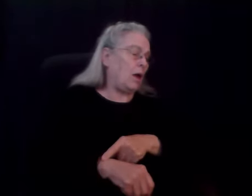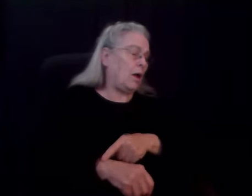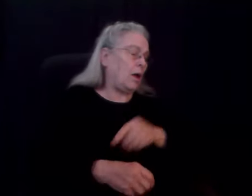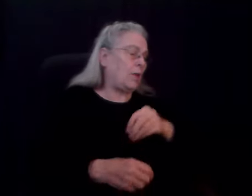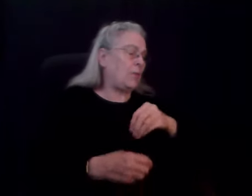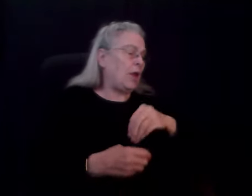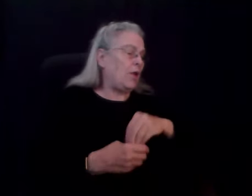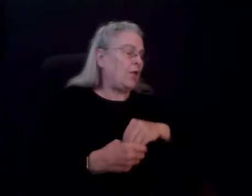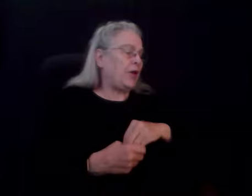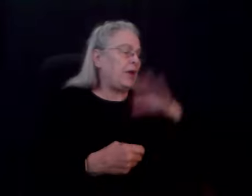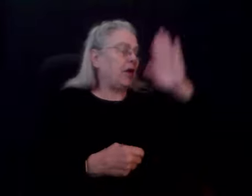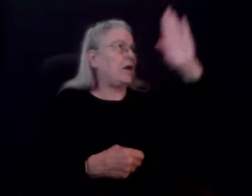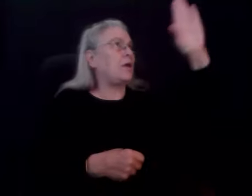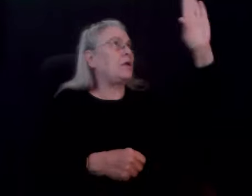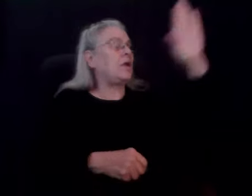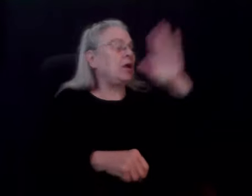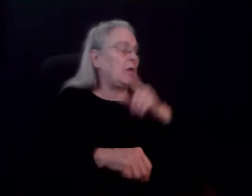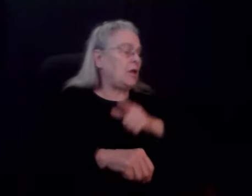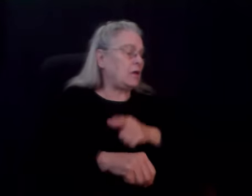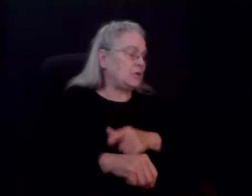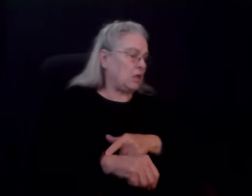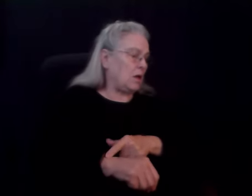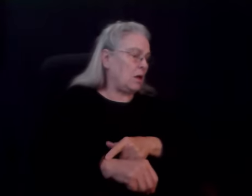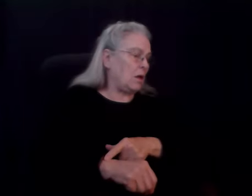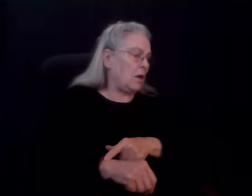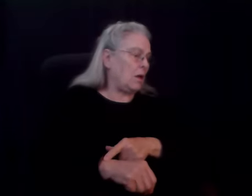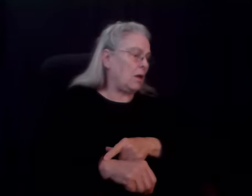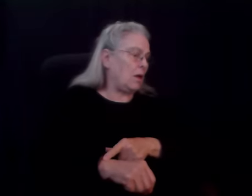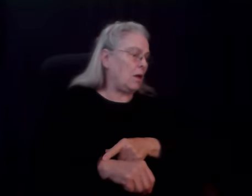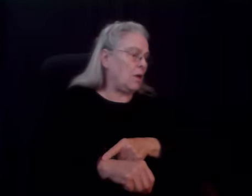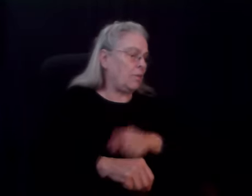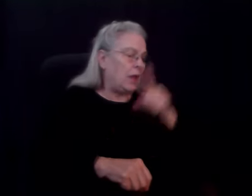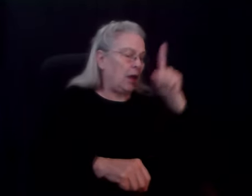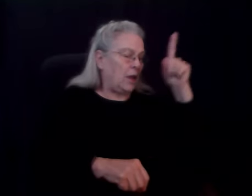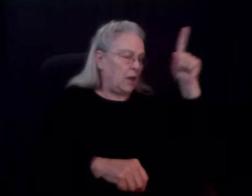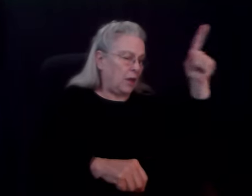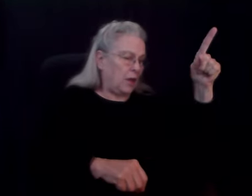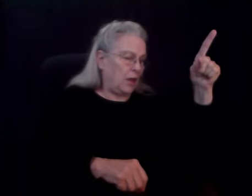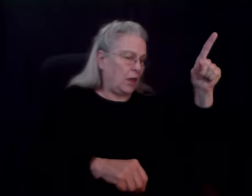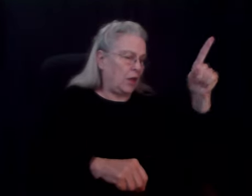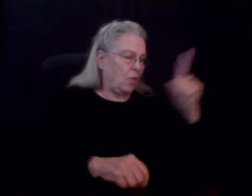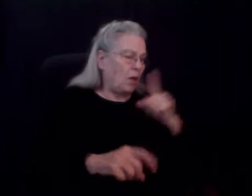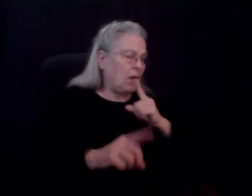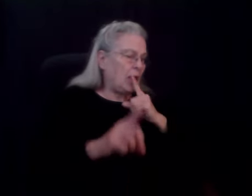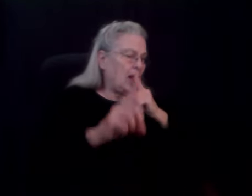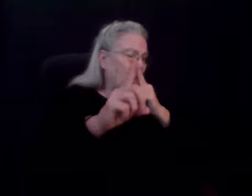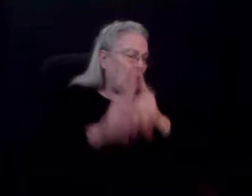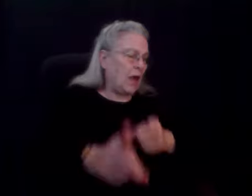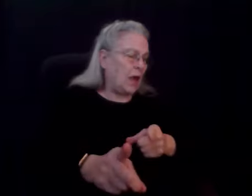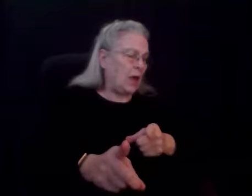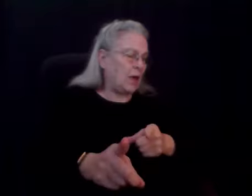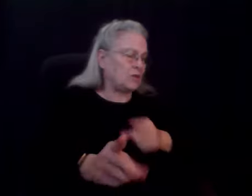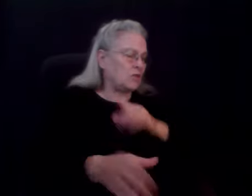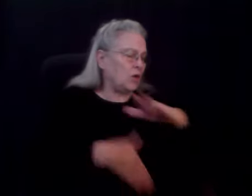time, in His time. He will